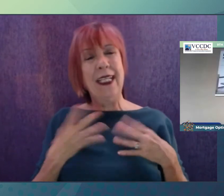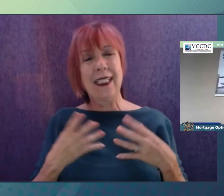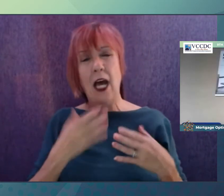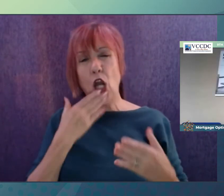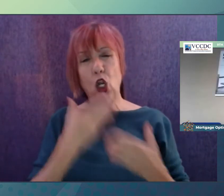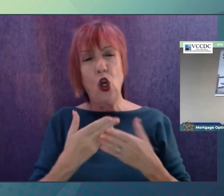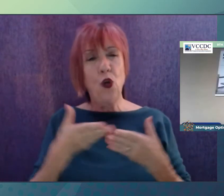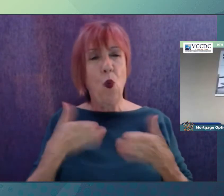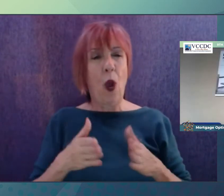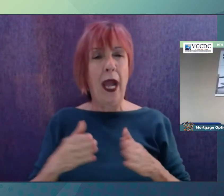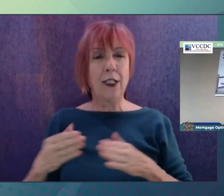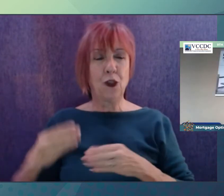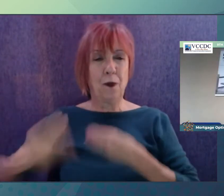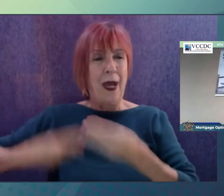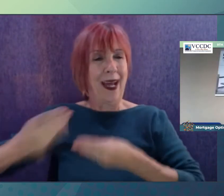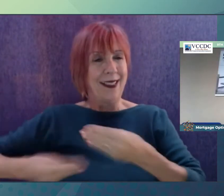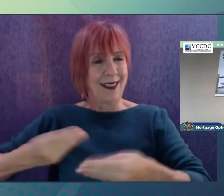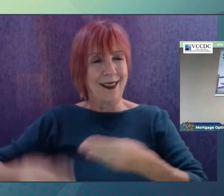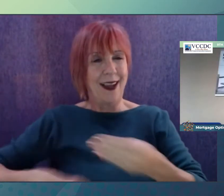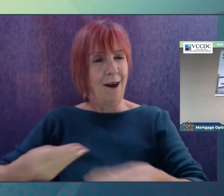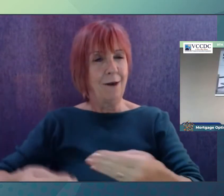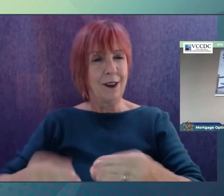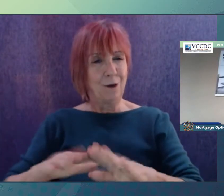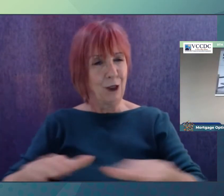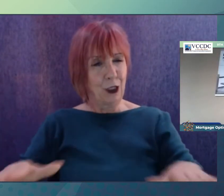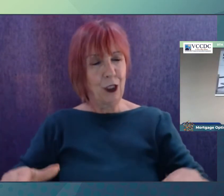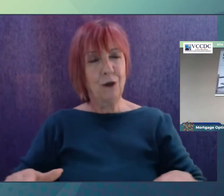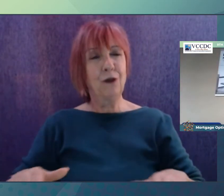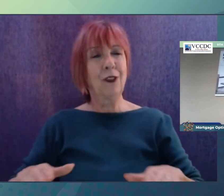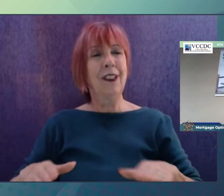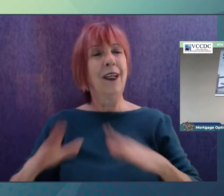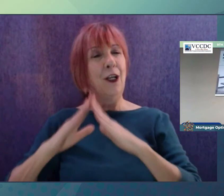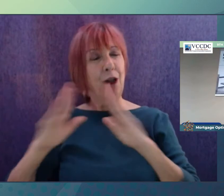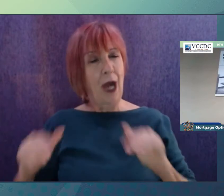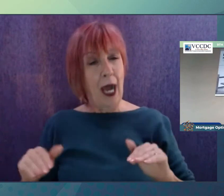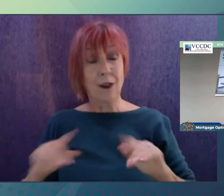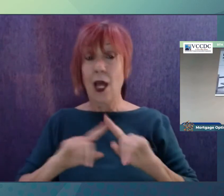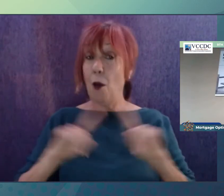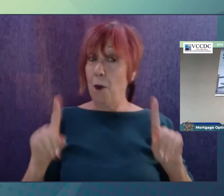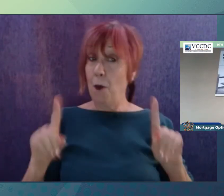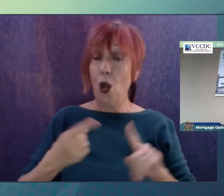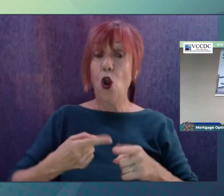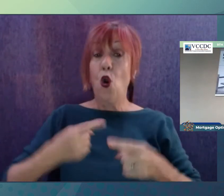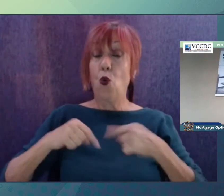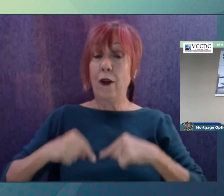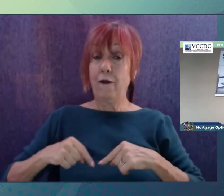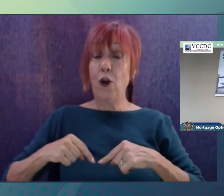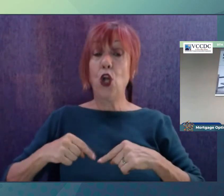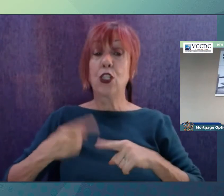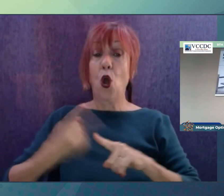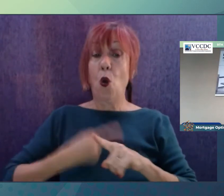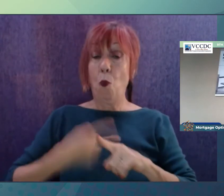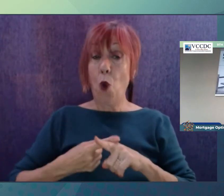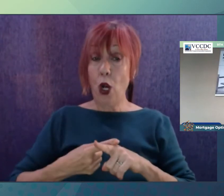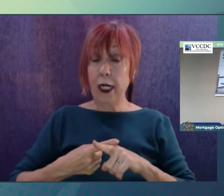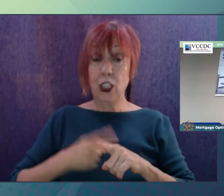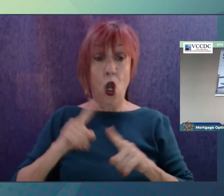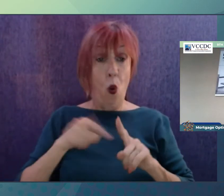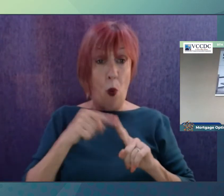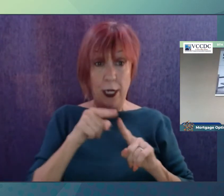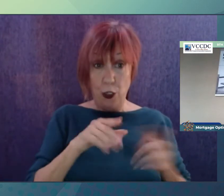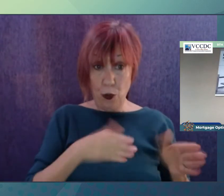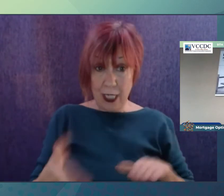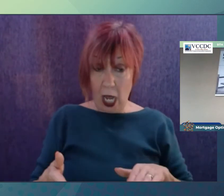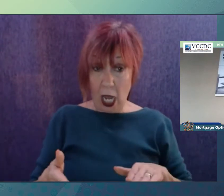generational wealth. However, a reverse mortgage usually requires the home to be sold to repay the debt. When you